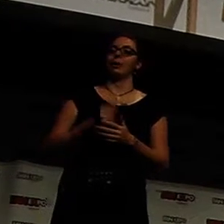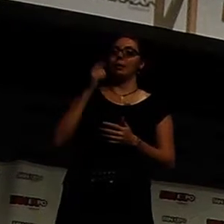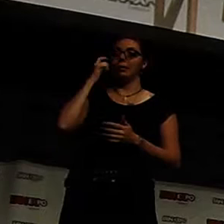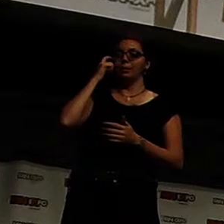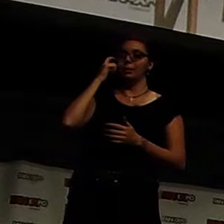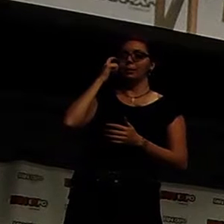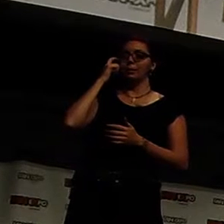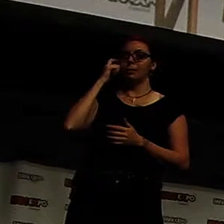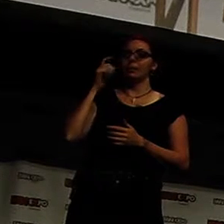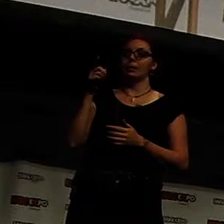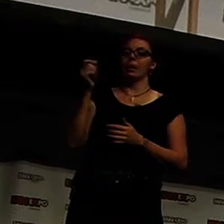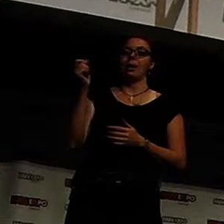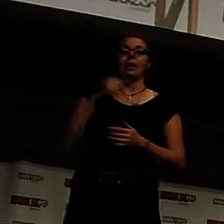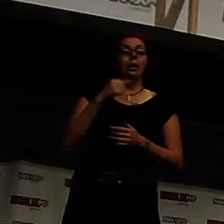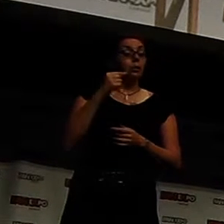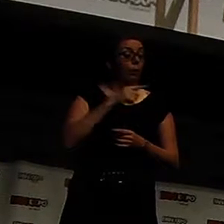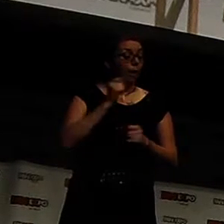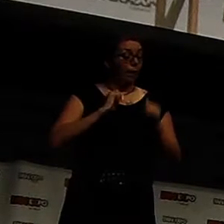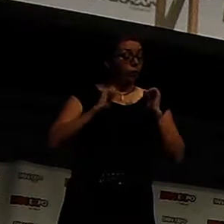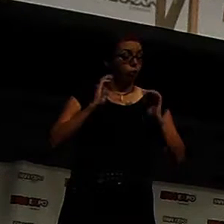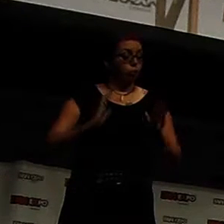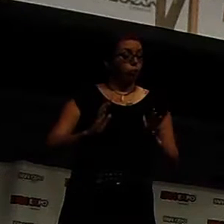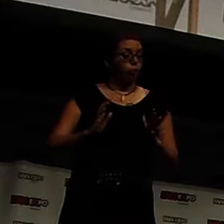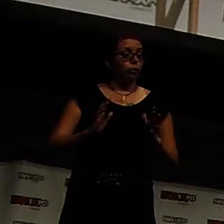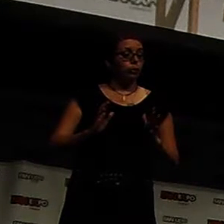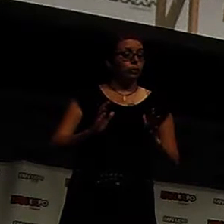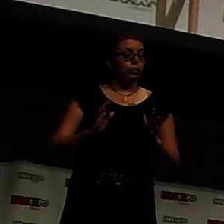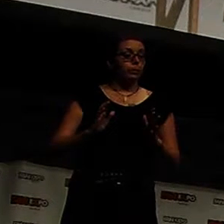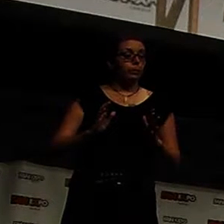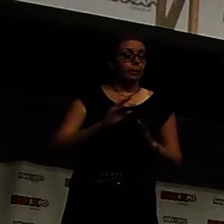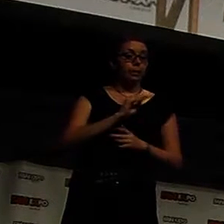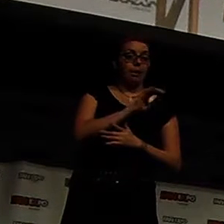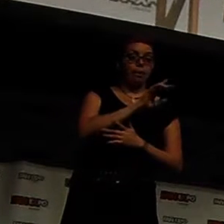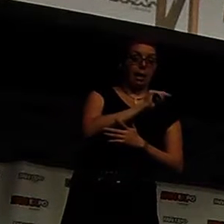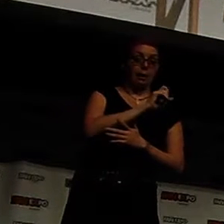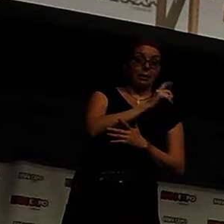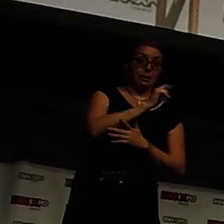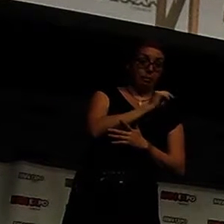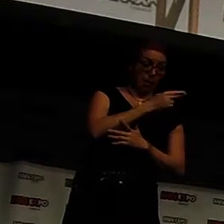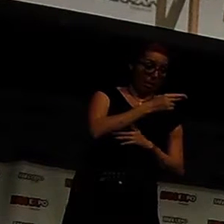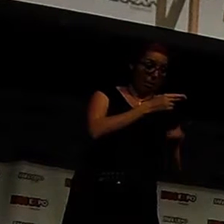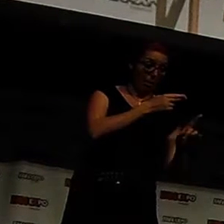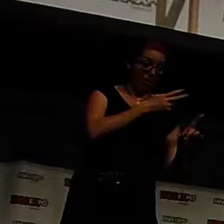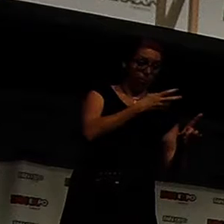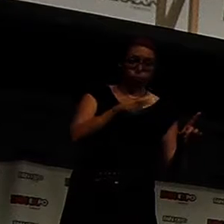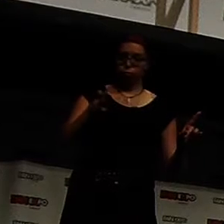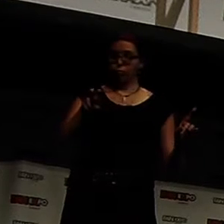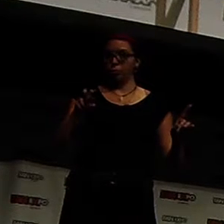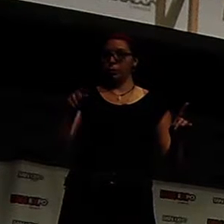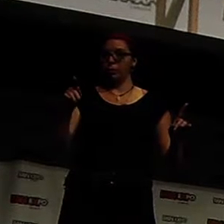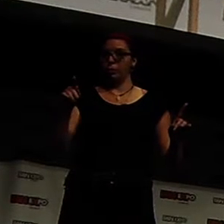As an actor, did you find the transition from Matt Smith to Peter Capaldi challenging?